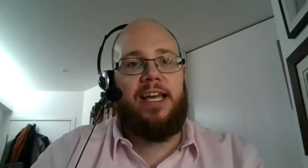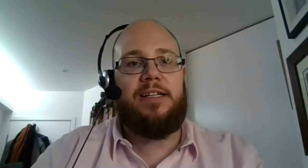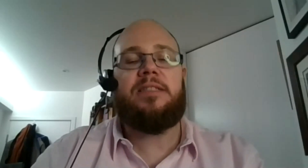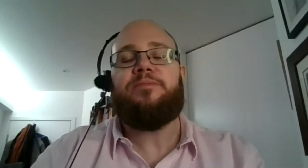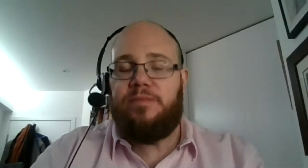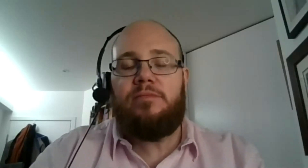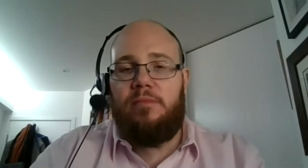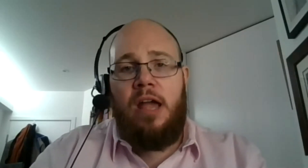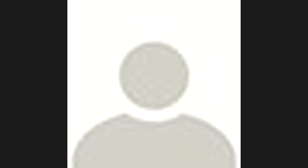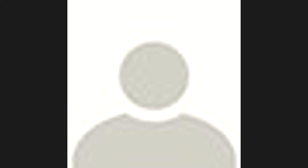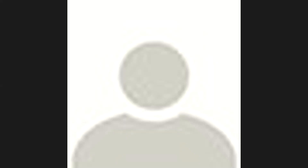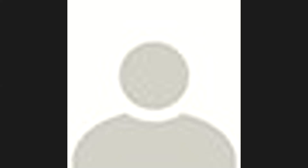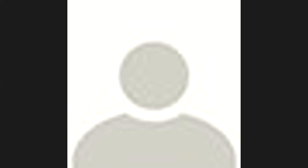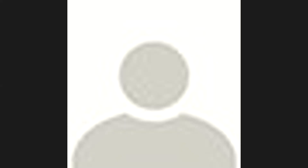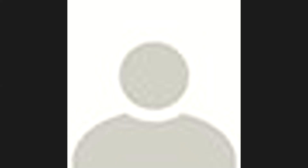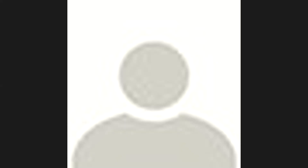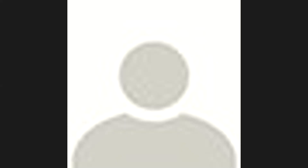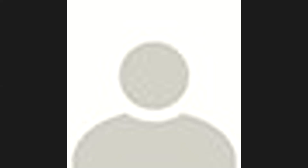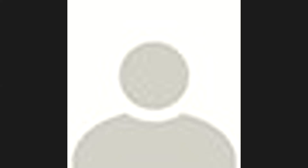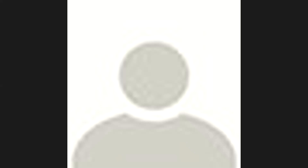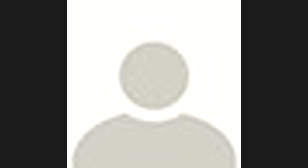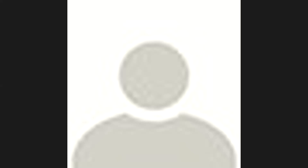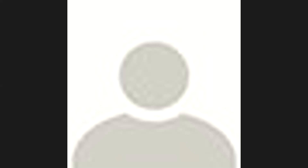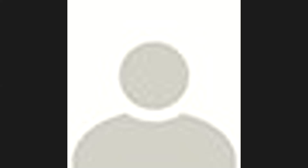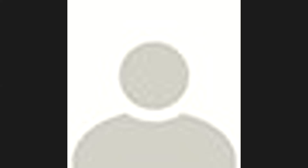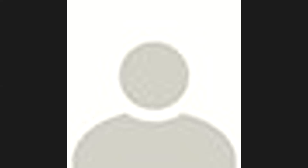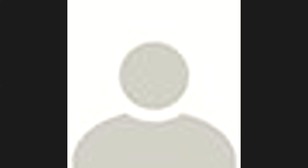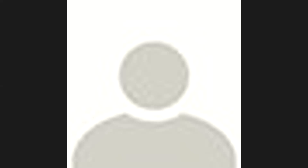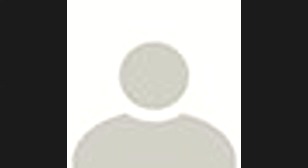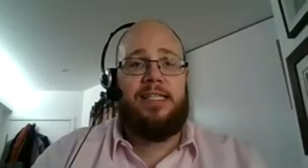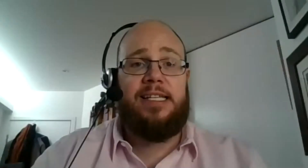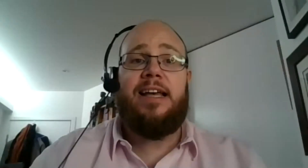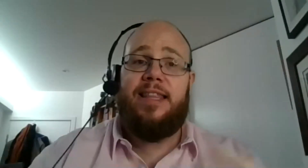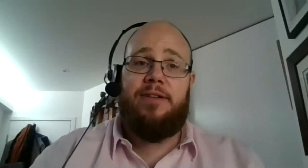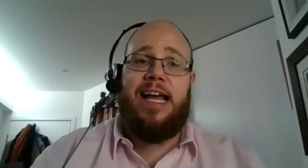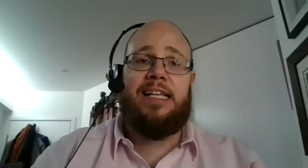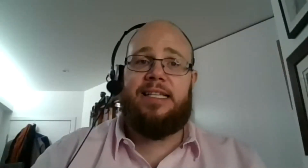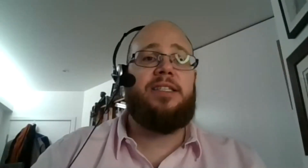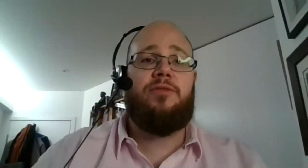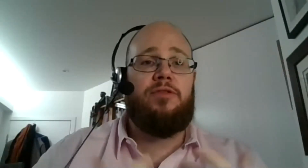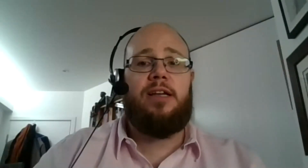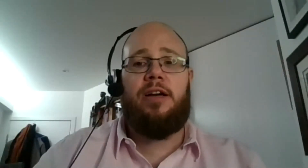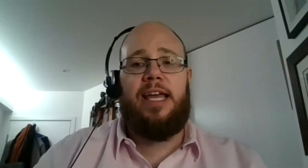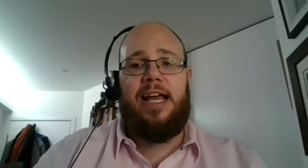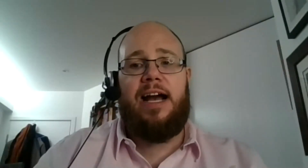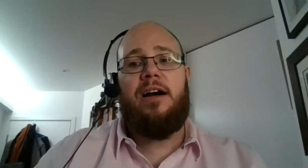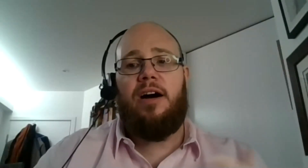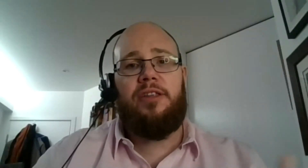figures. What's also interesting is that the police also presented their analysis. So they're also looking at, are there